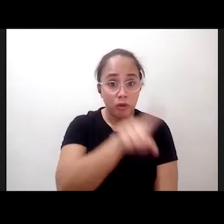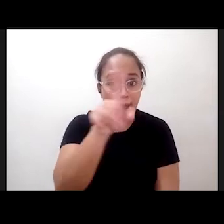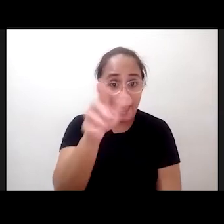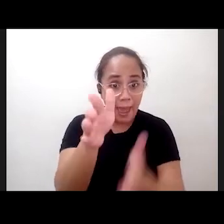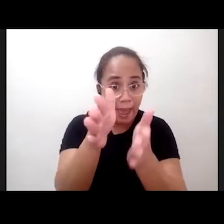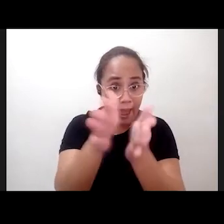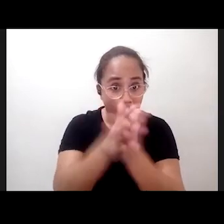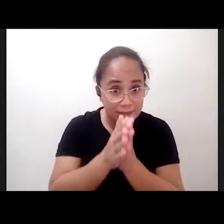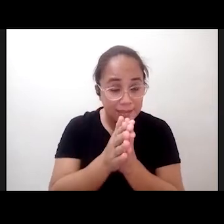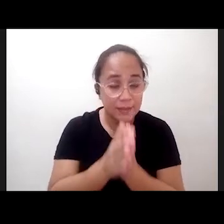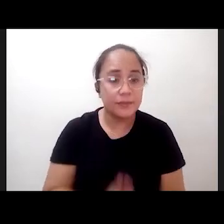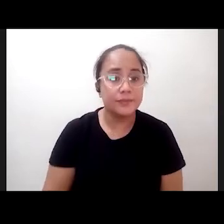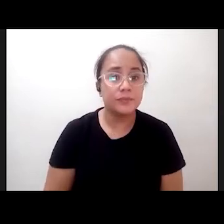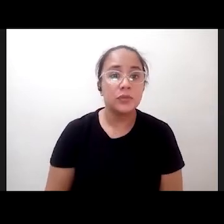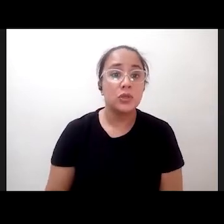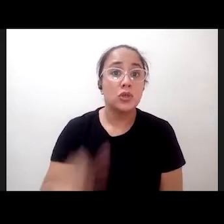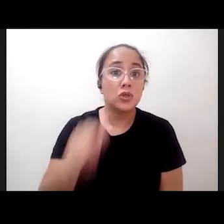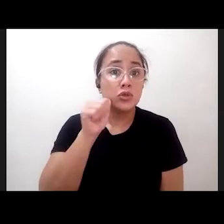tomorrow is Tuesday,